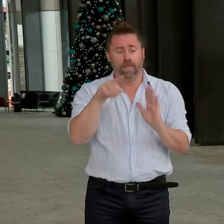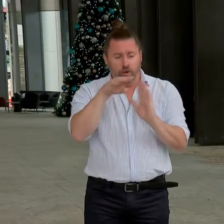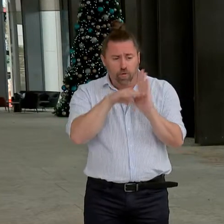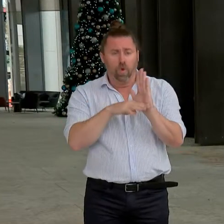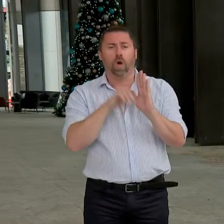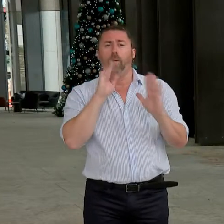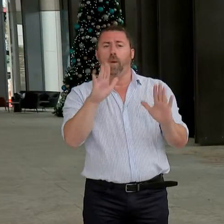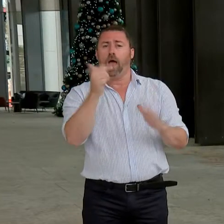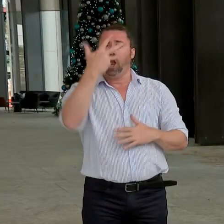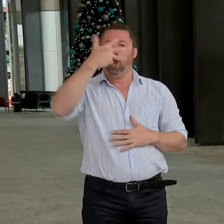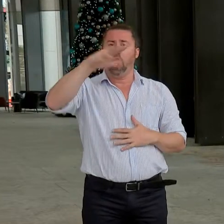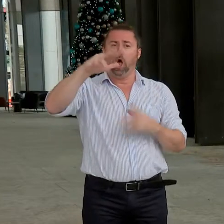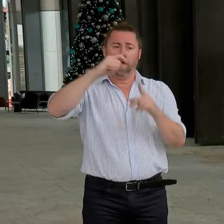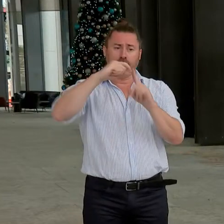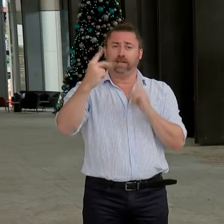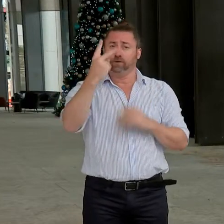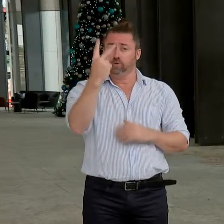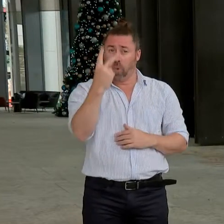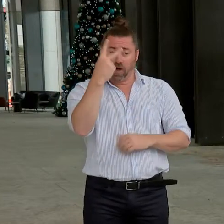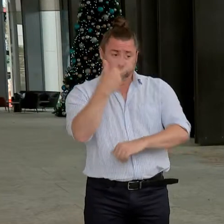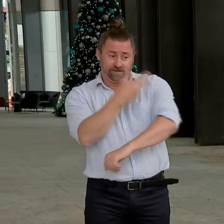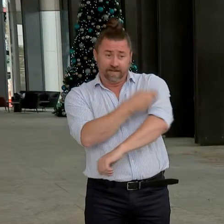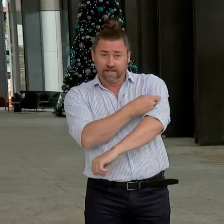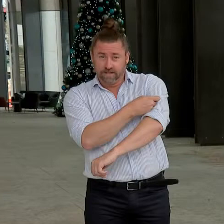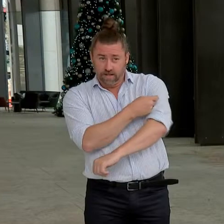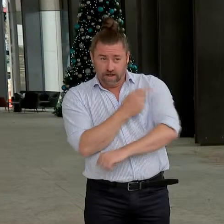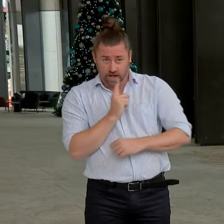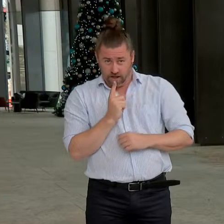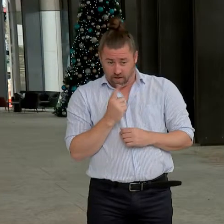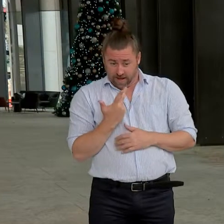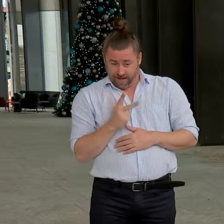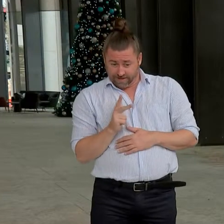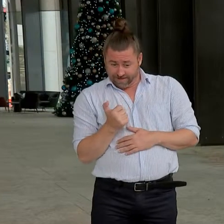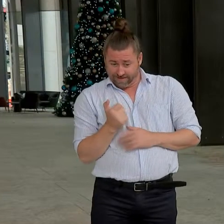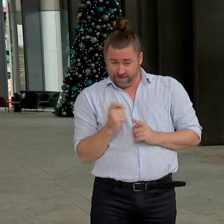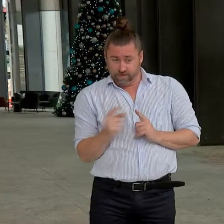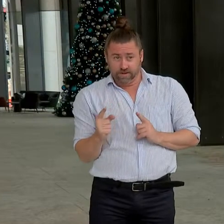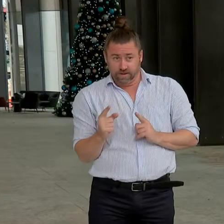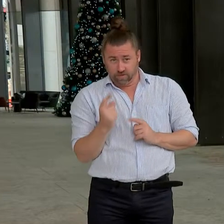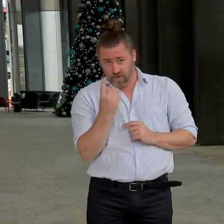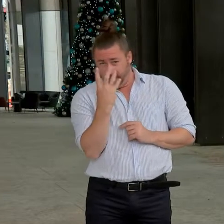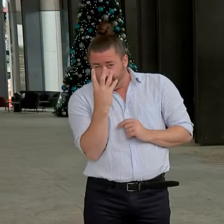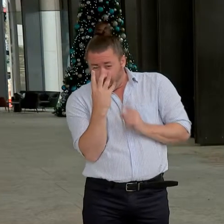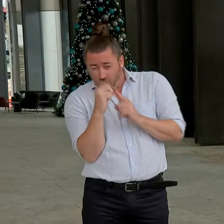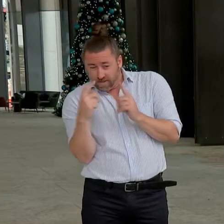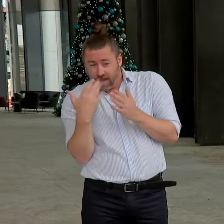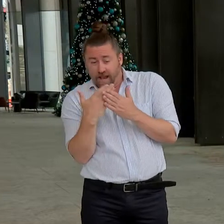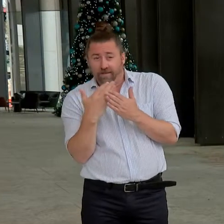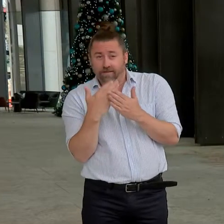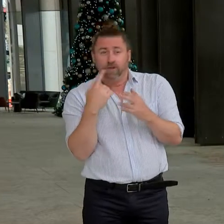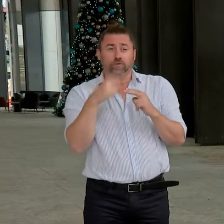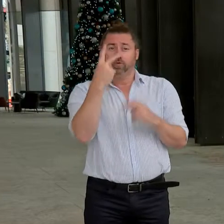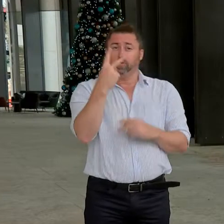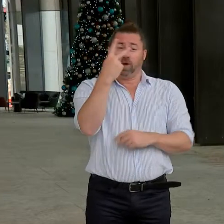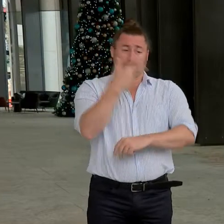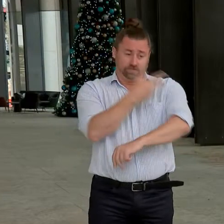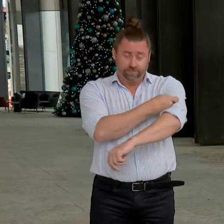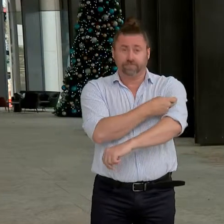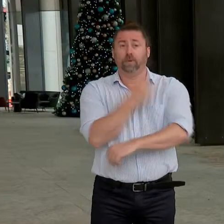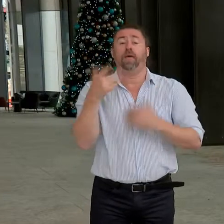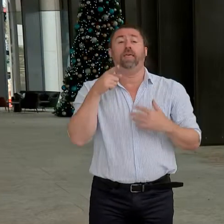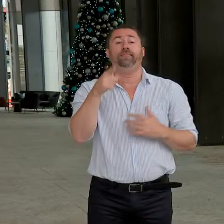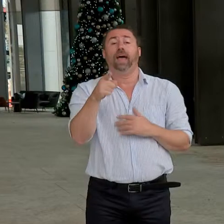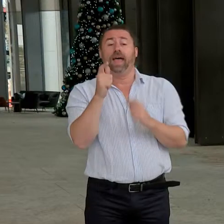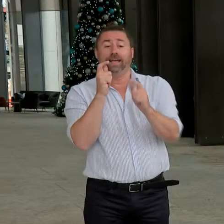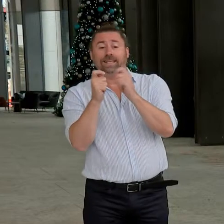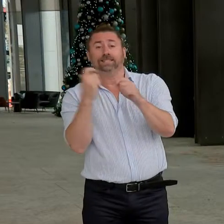hit 90% double dose. And we are less than 4% away from hitting 90% double dose, where there won't be a PCR test